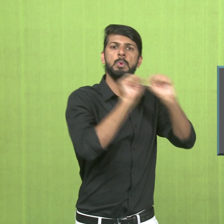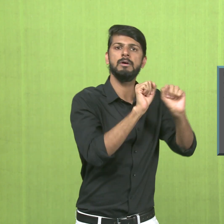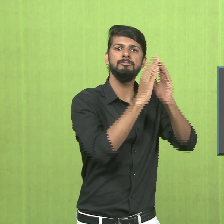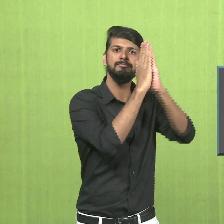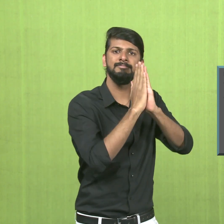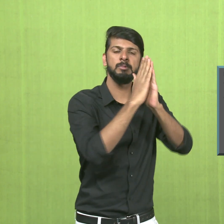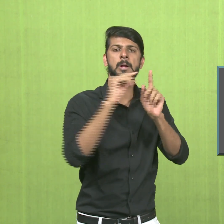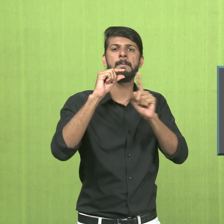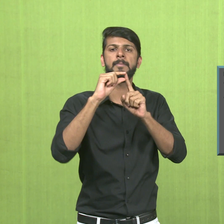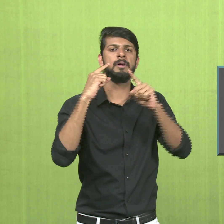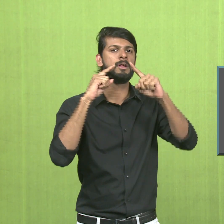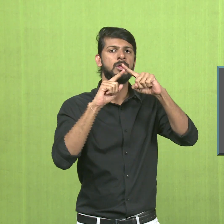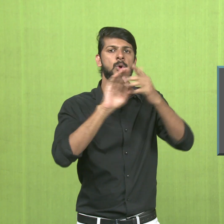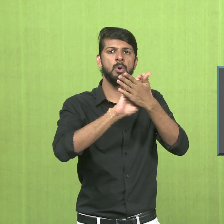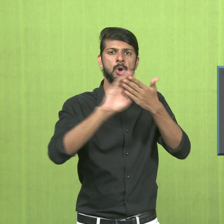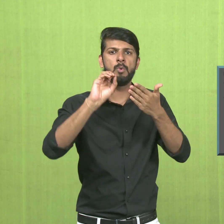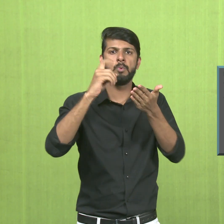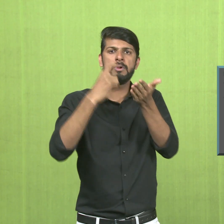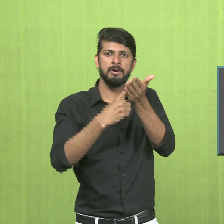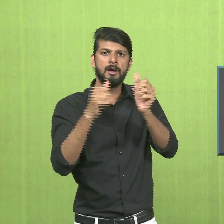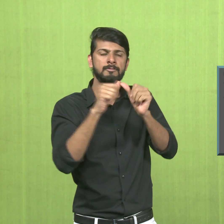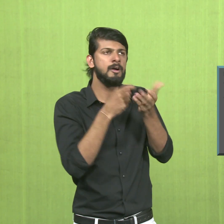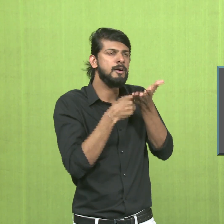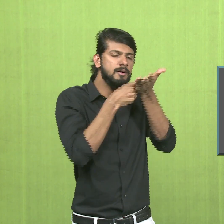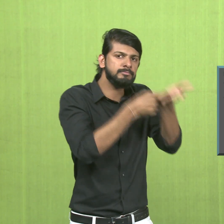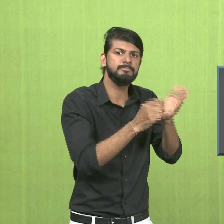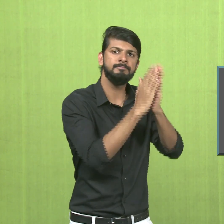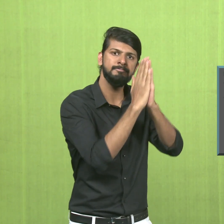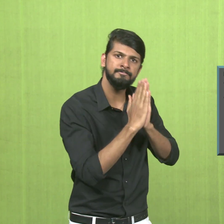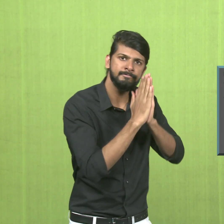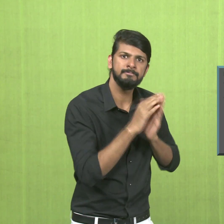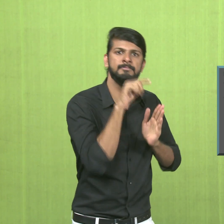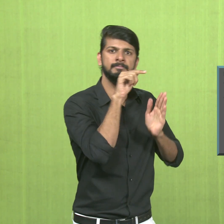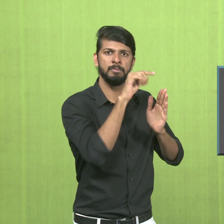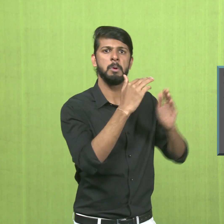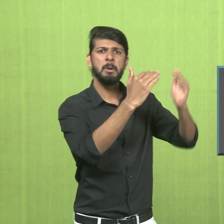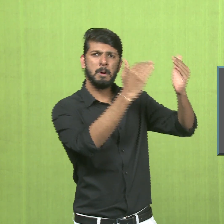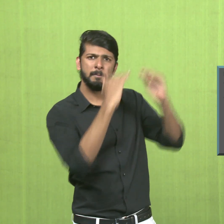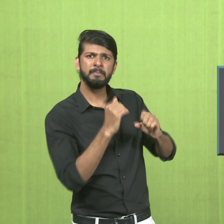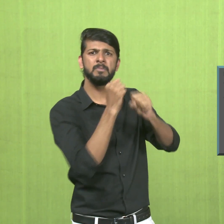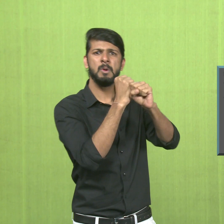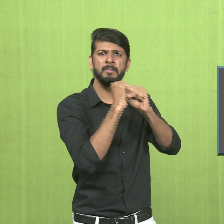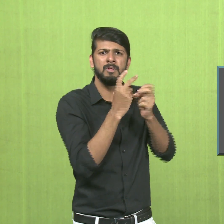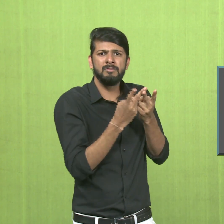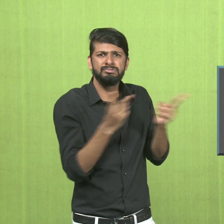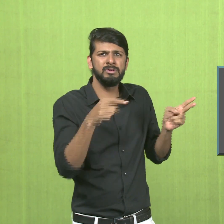are local gods and goddesses which the rural